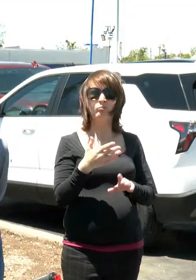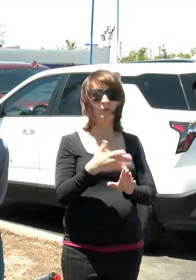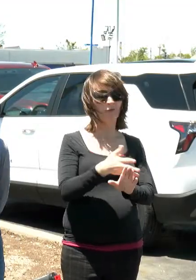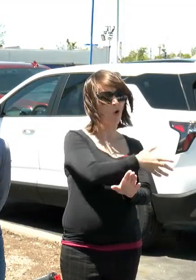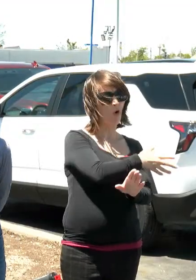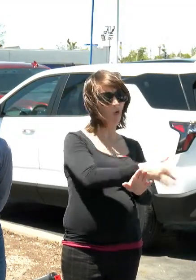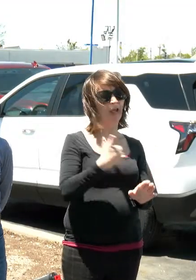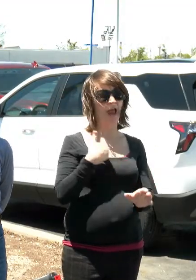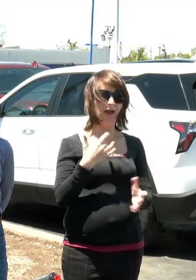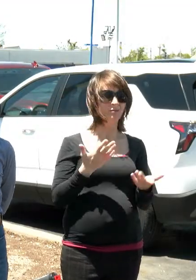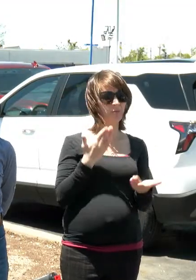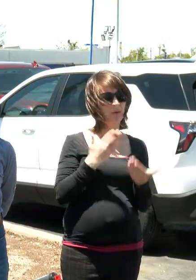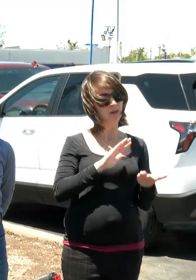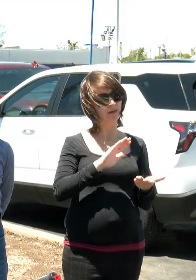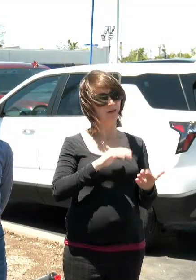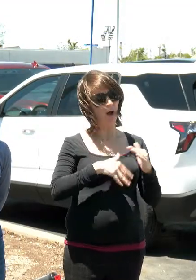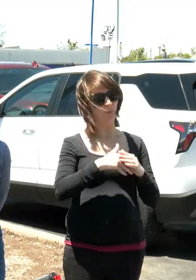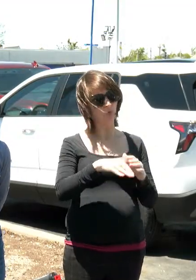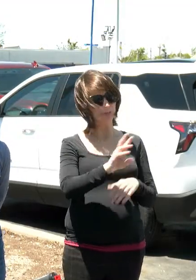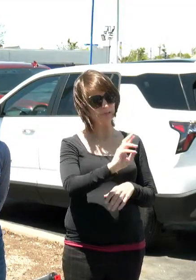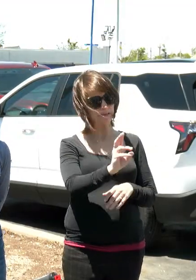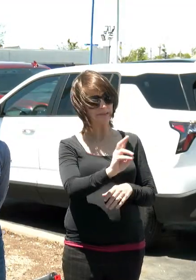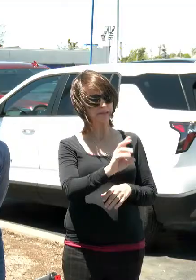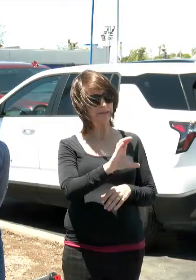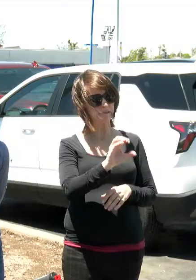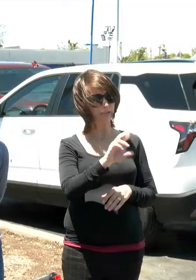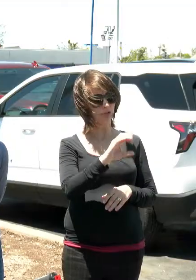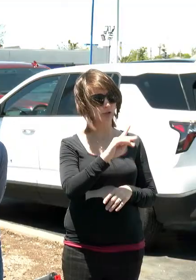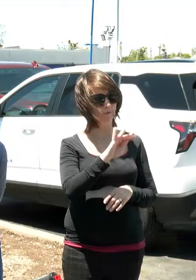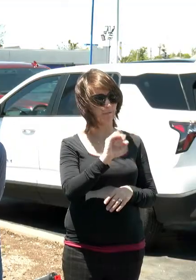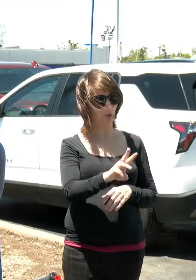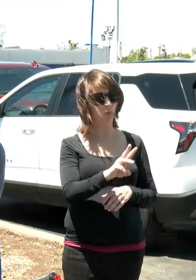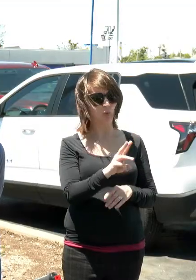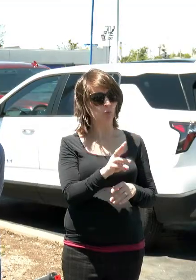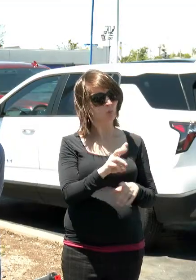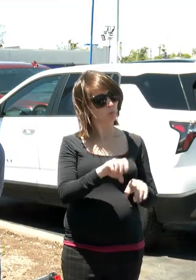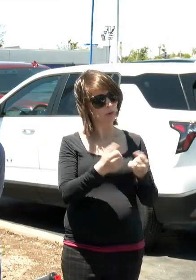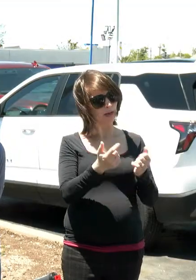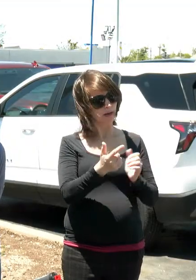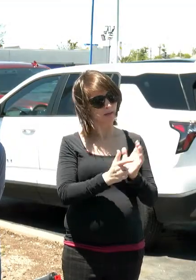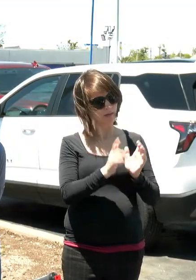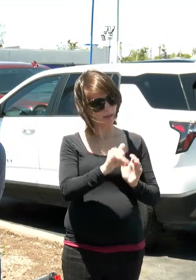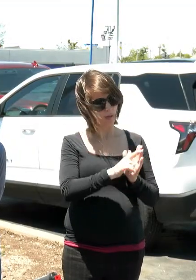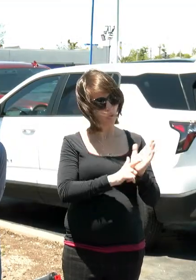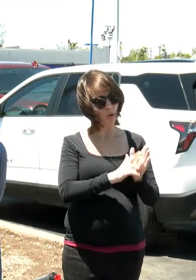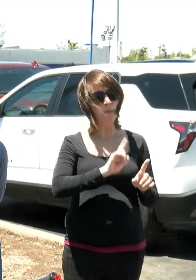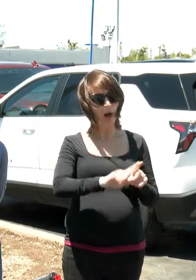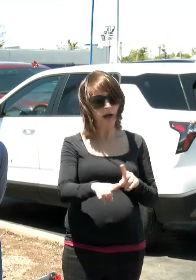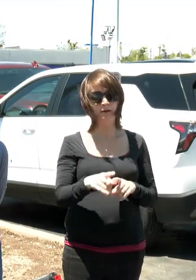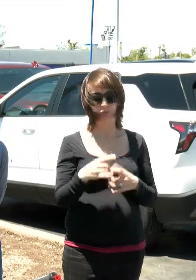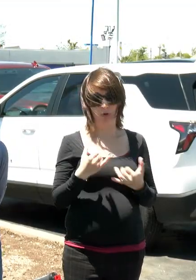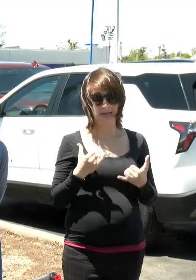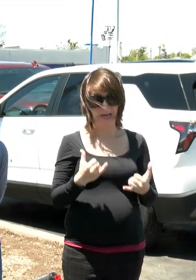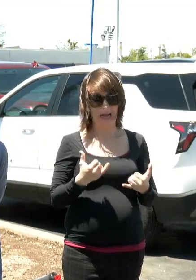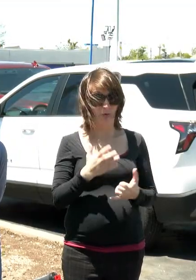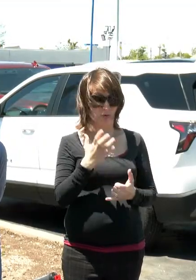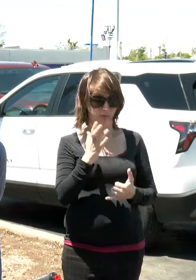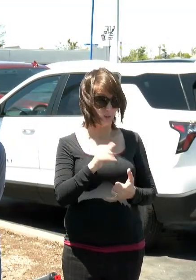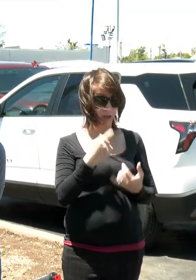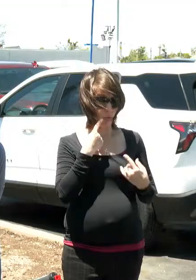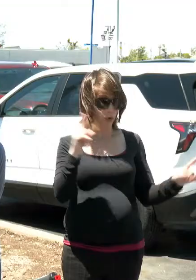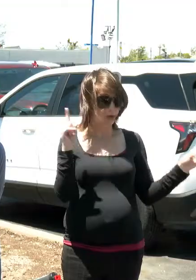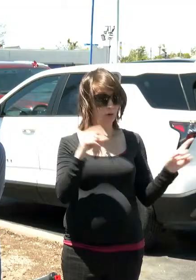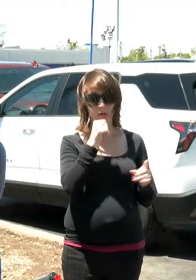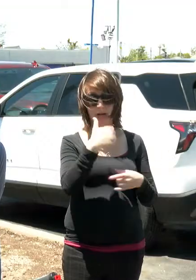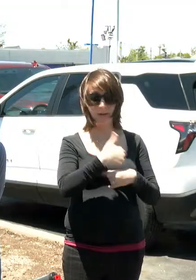days, curfew violations. I've talked about that at other press conferences. But this morning, the patrol plan is working. We're not making arrests. There was